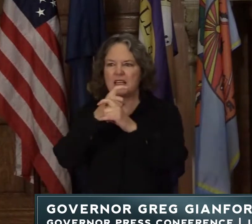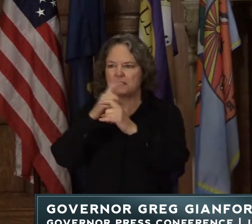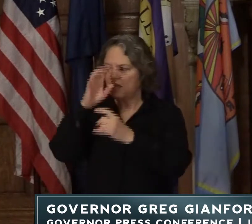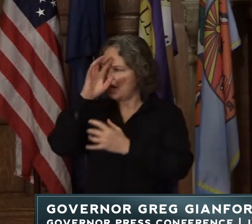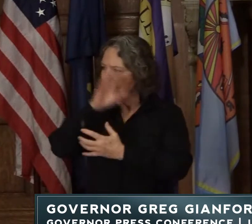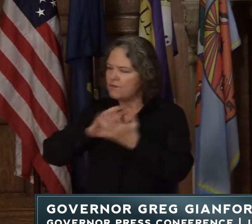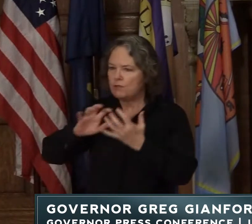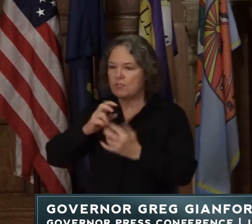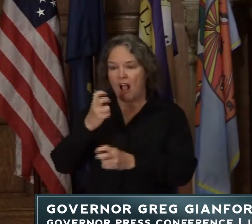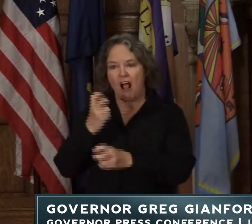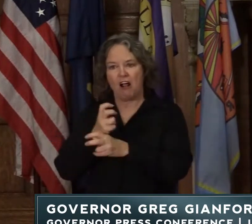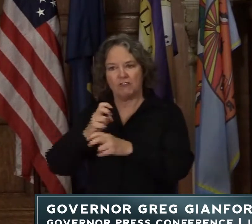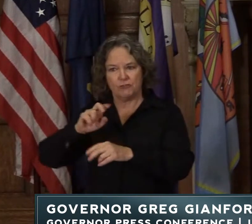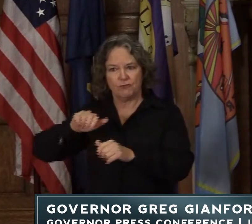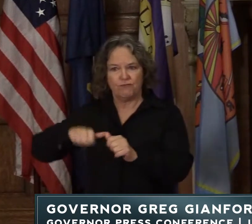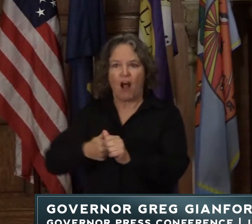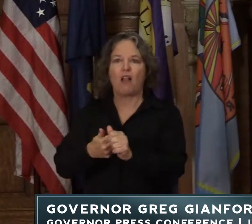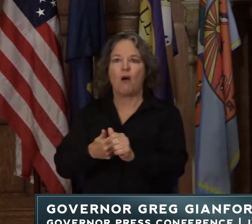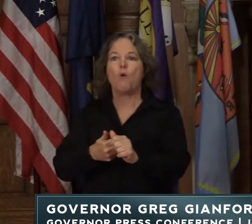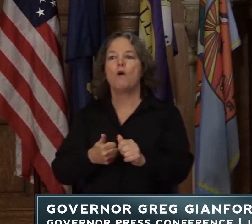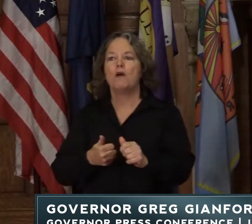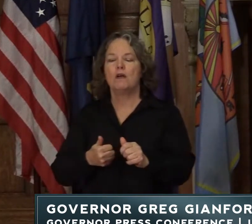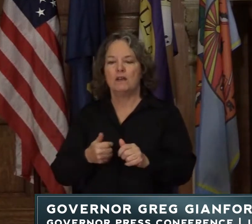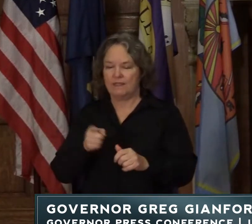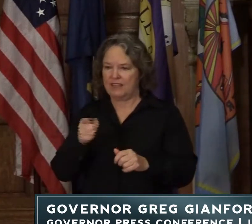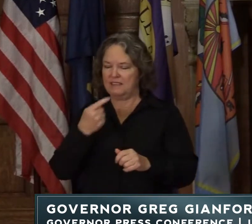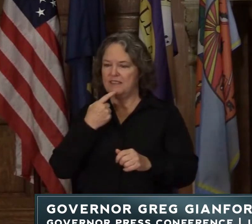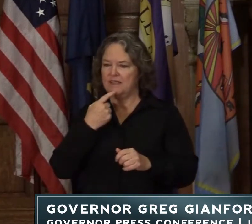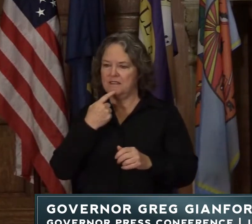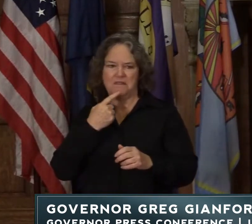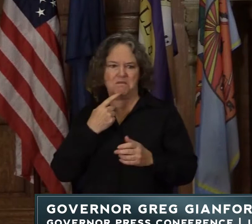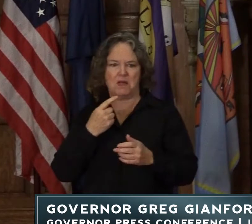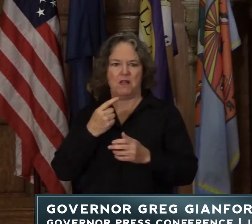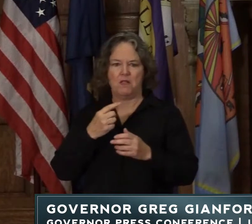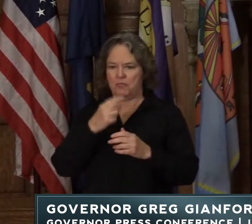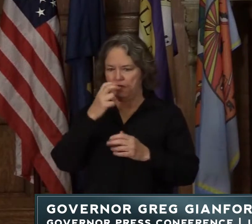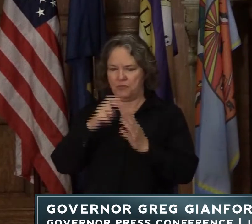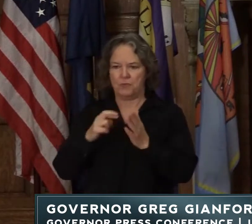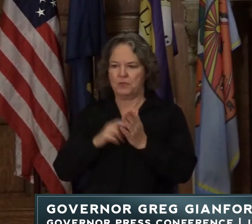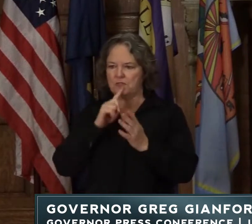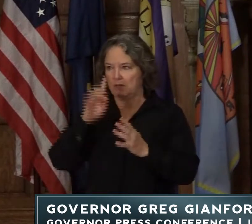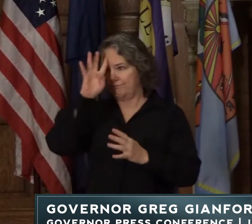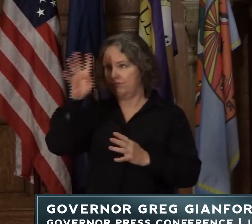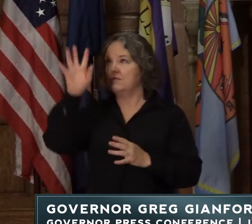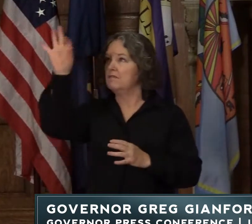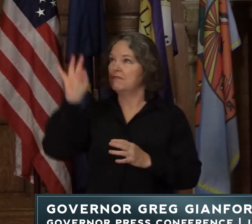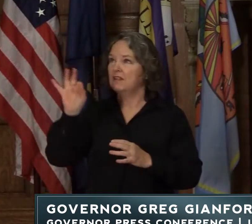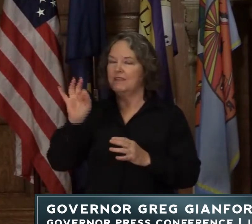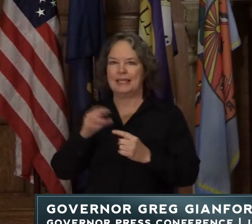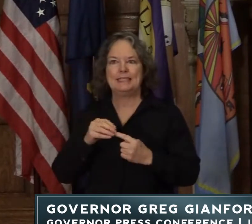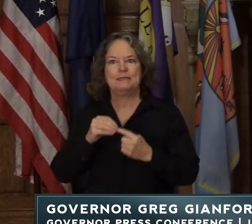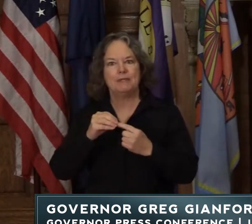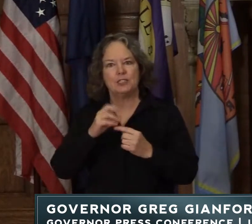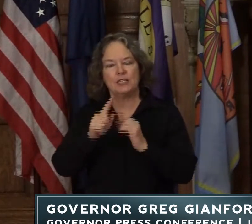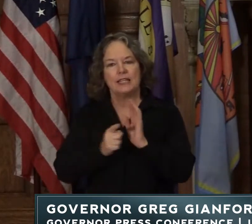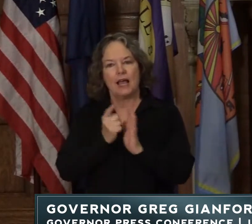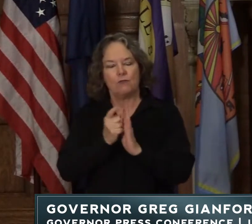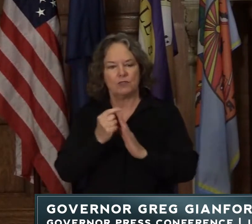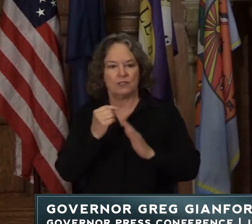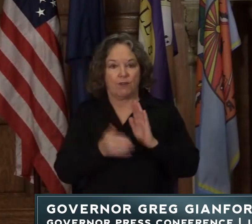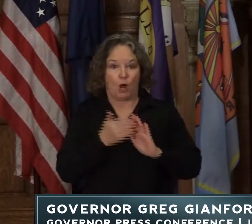to implement. They feel elements of the existing directives are arbitrary, particularly the hours of operation